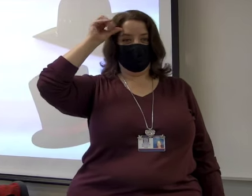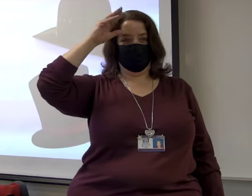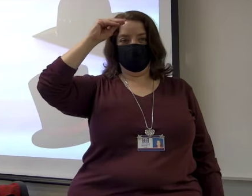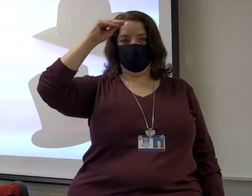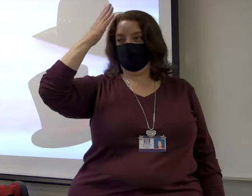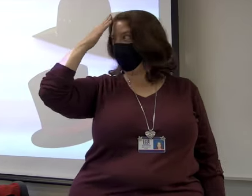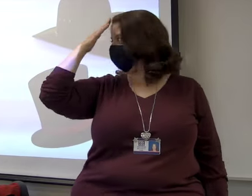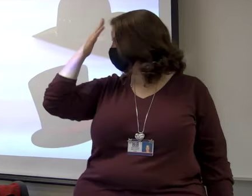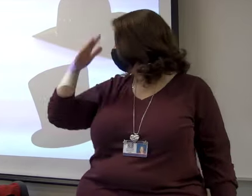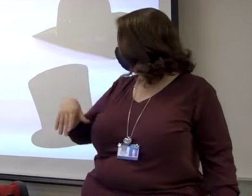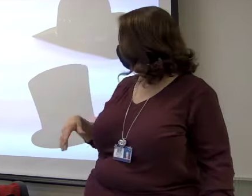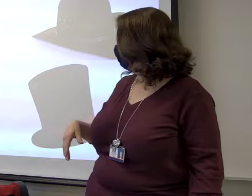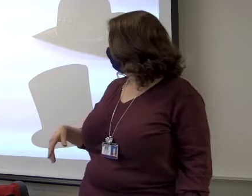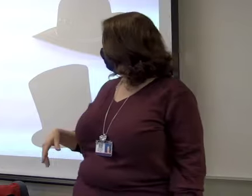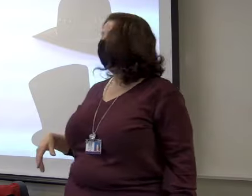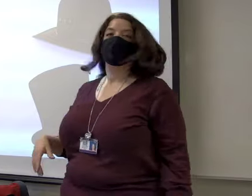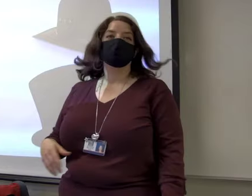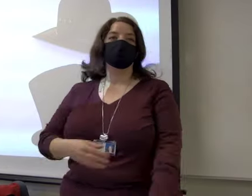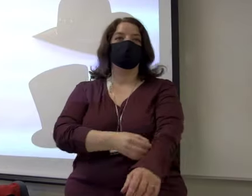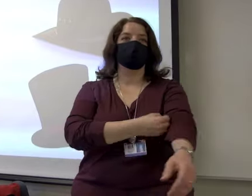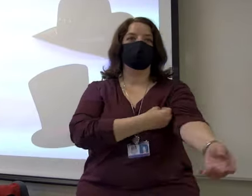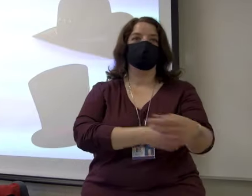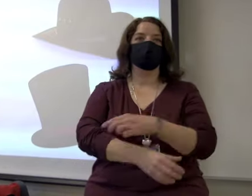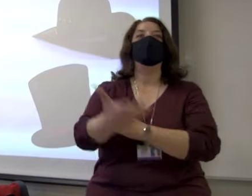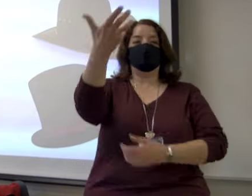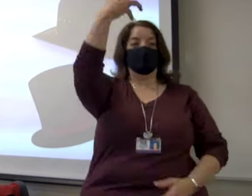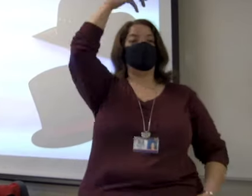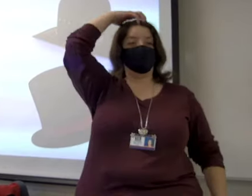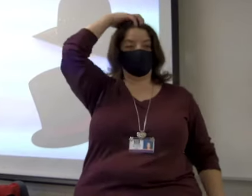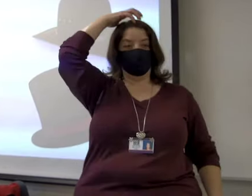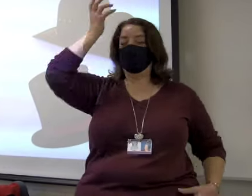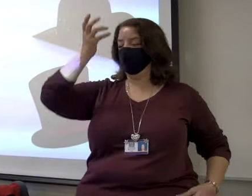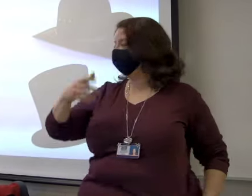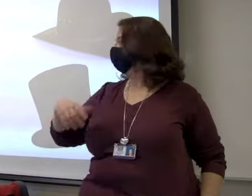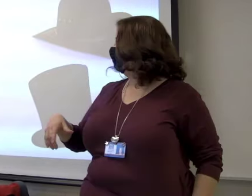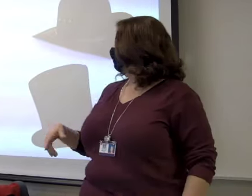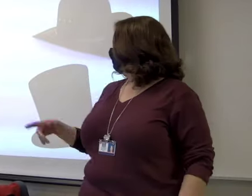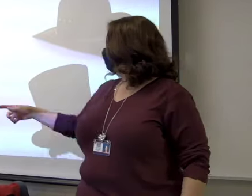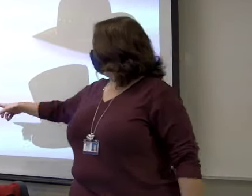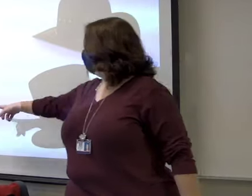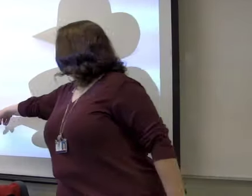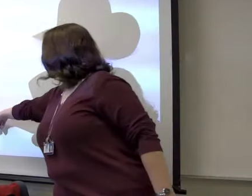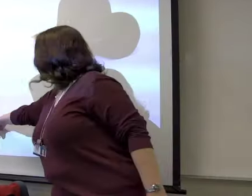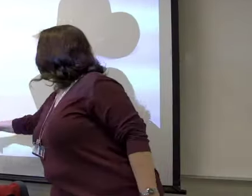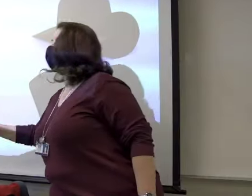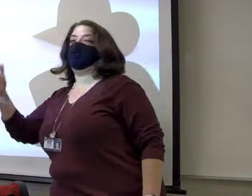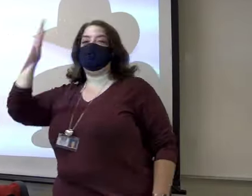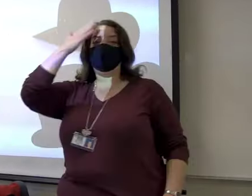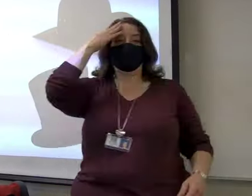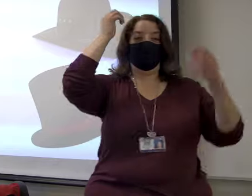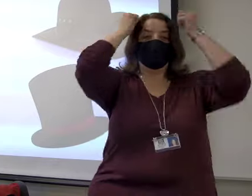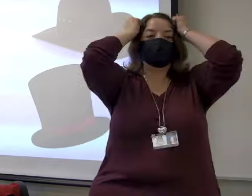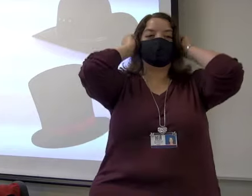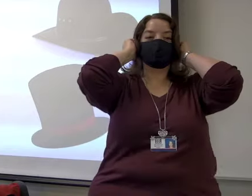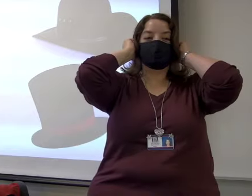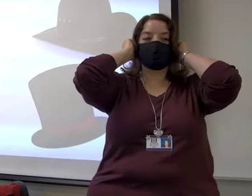Cowboy hat. And then you put it on like this. And that's how you, this one is a hat. It's like a stocking